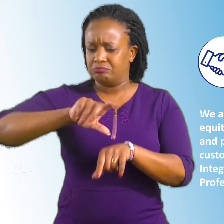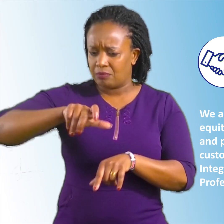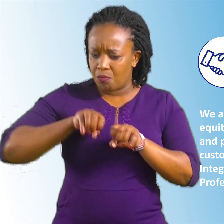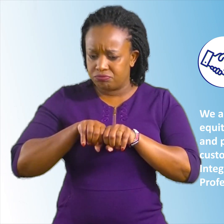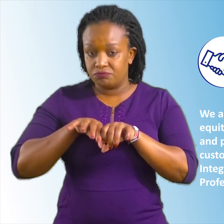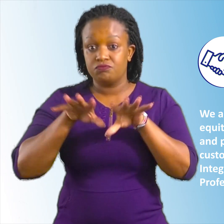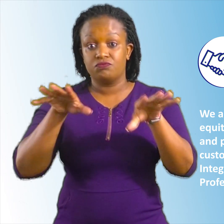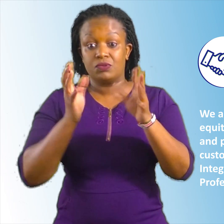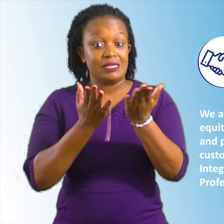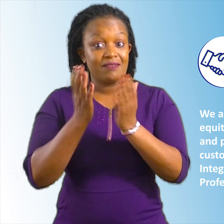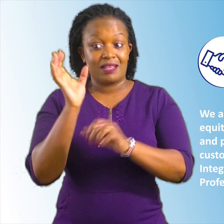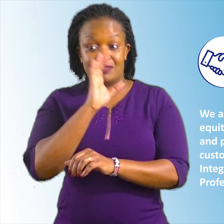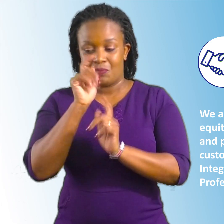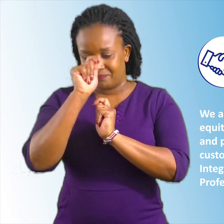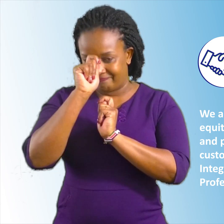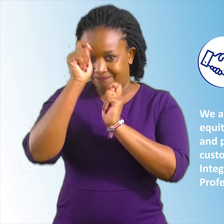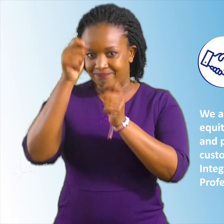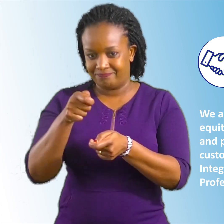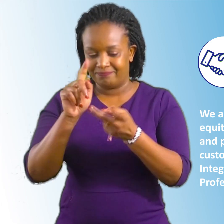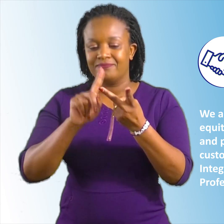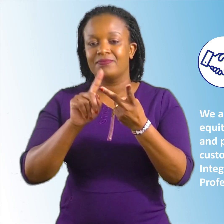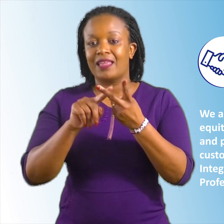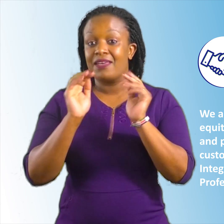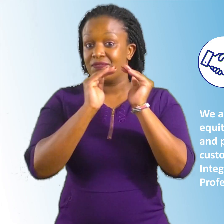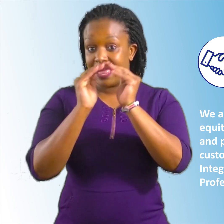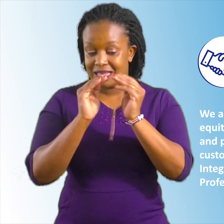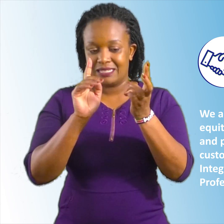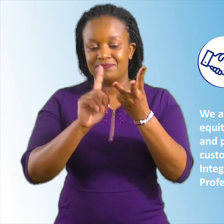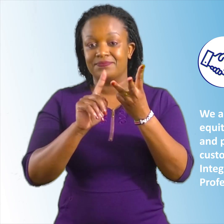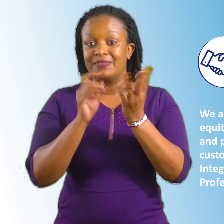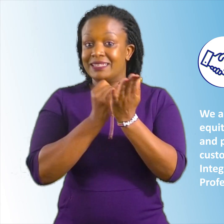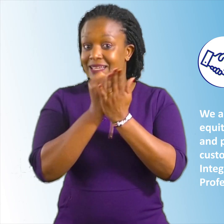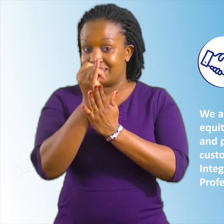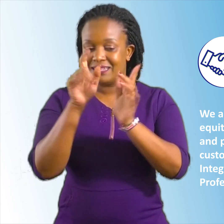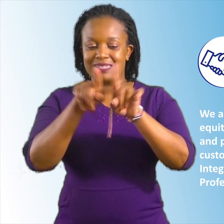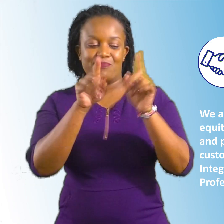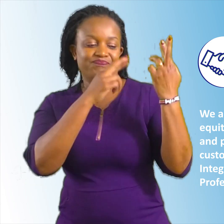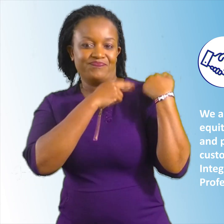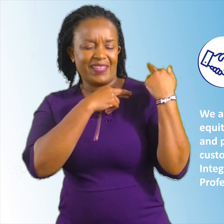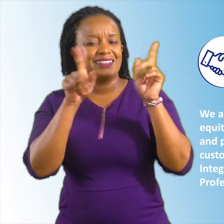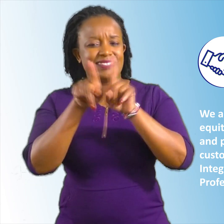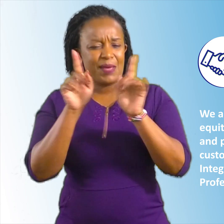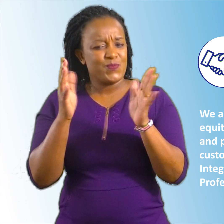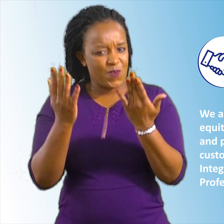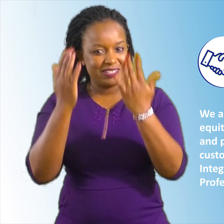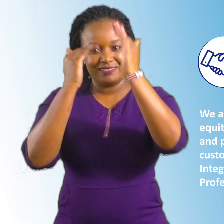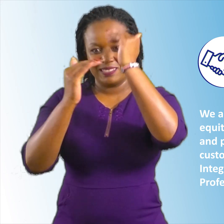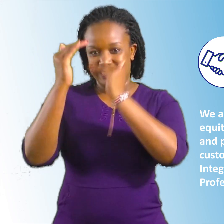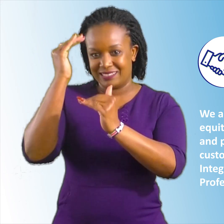customers with courtesy, fairness, integrity, accountability, and